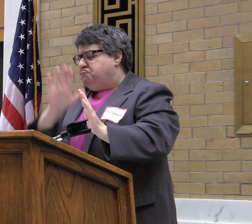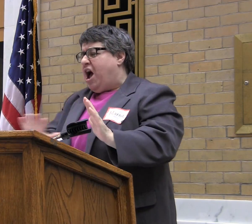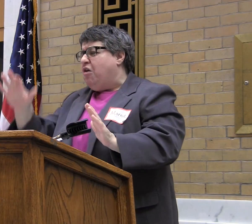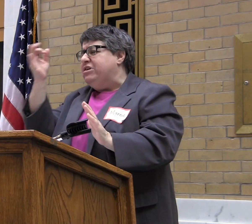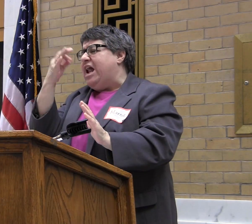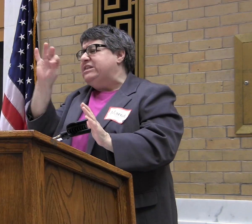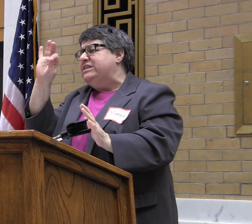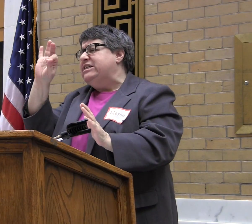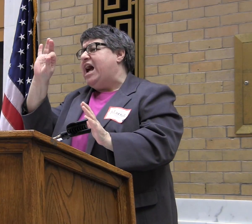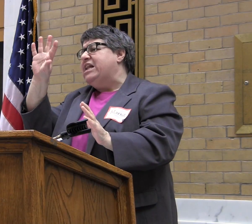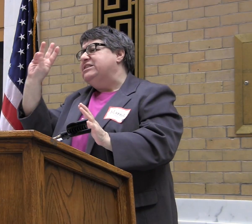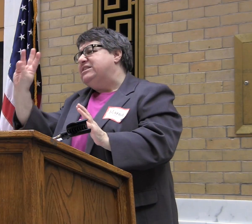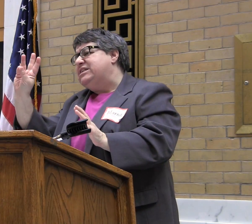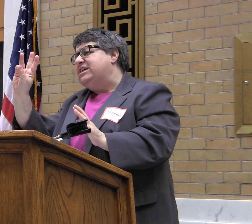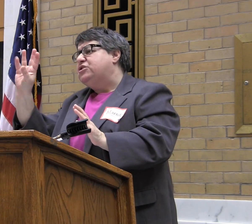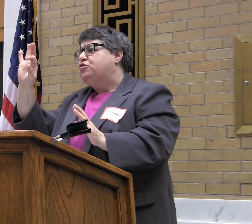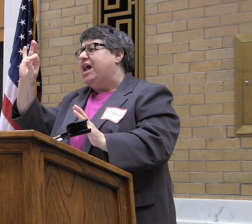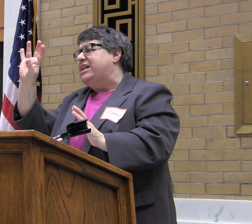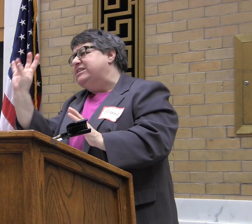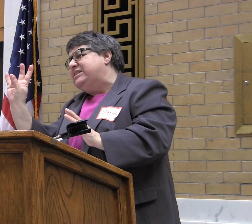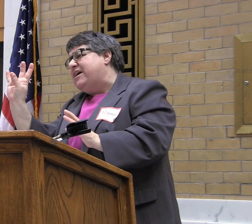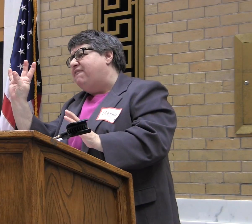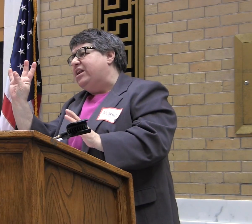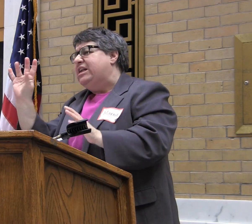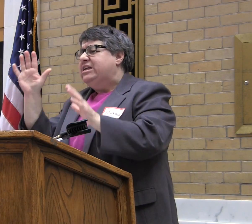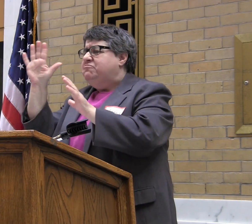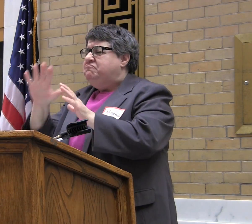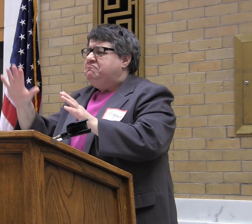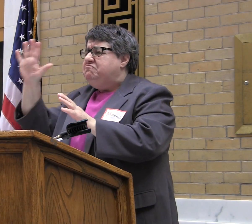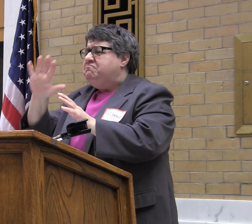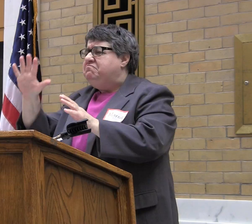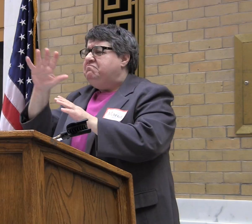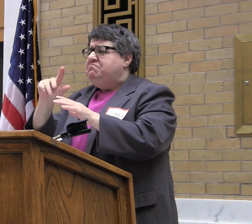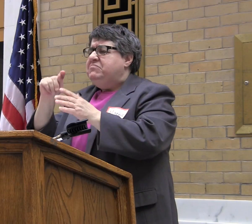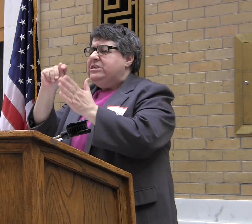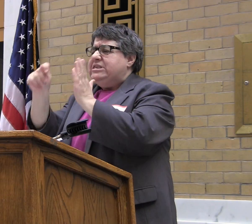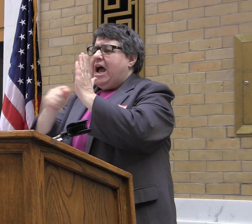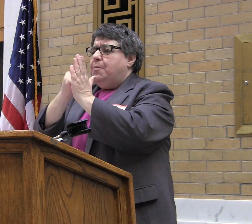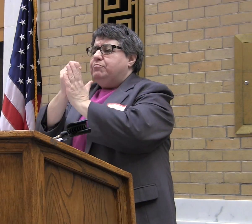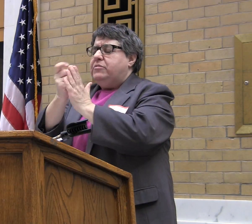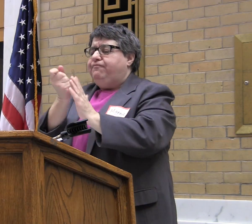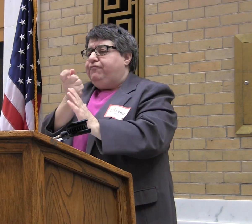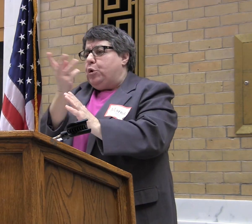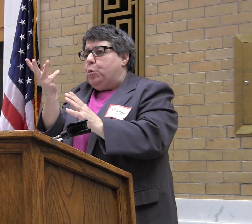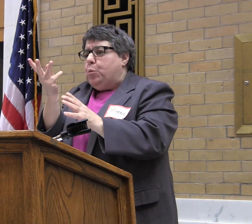program, and that was in 1996, 97 approximately.